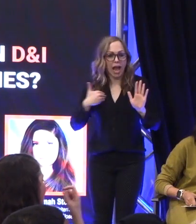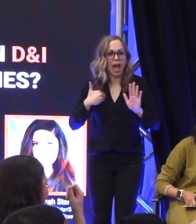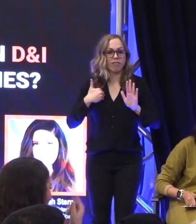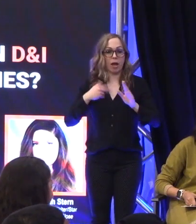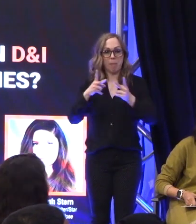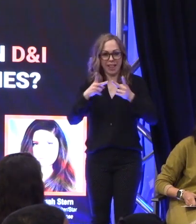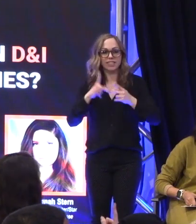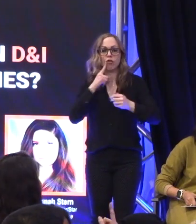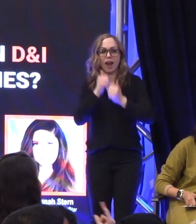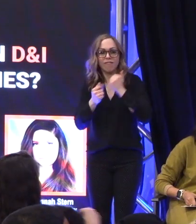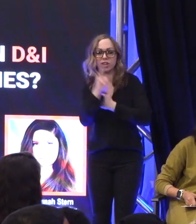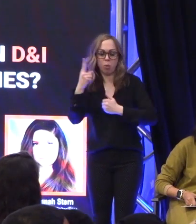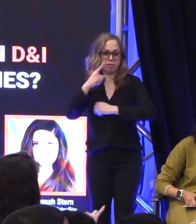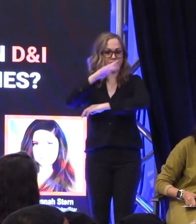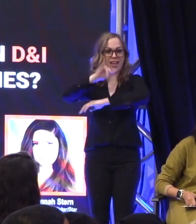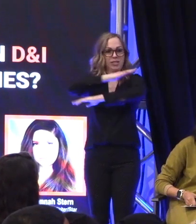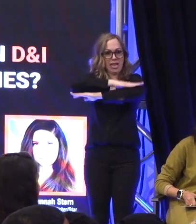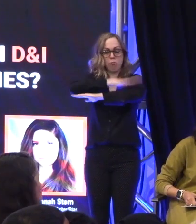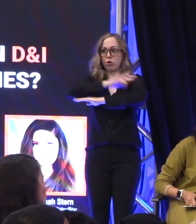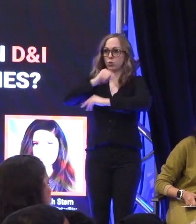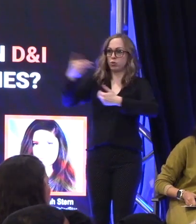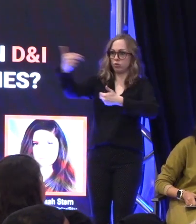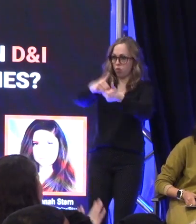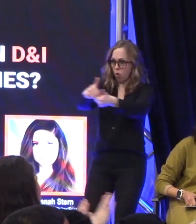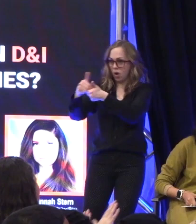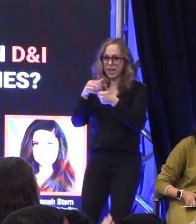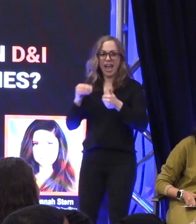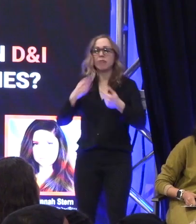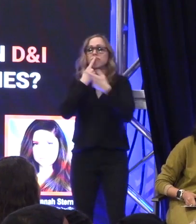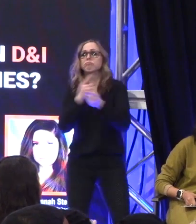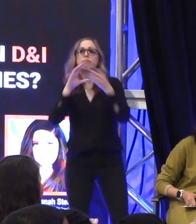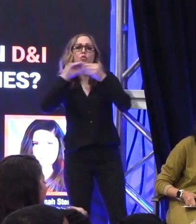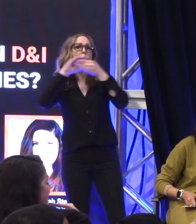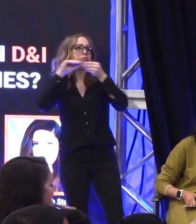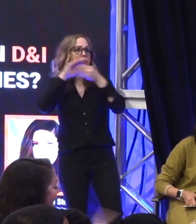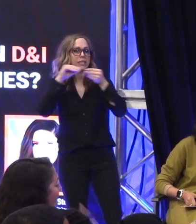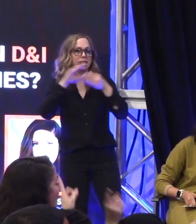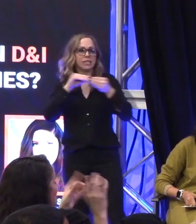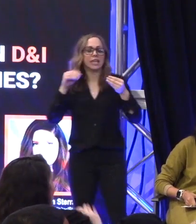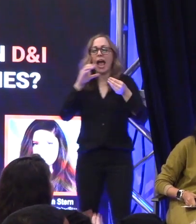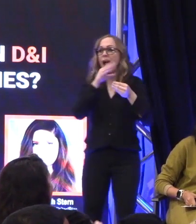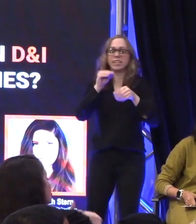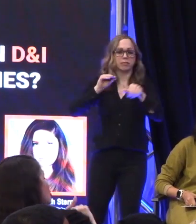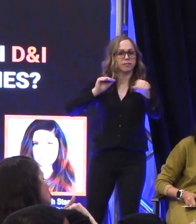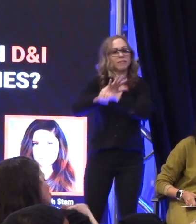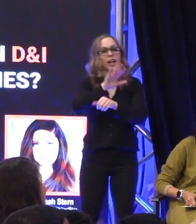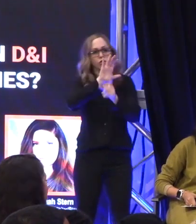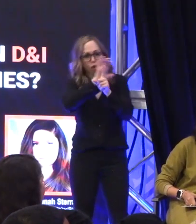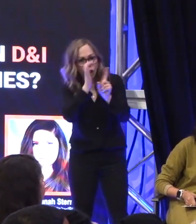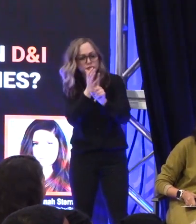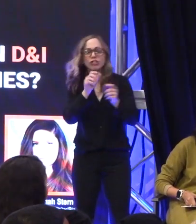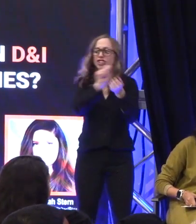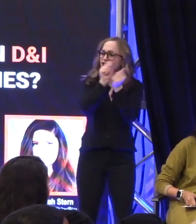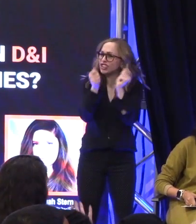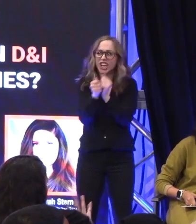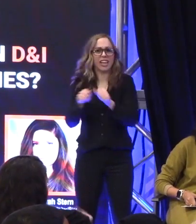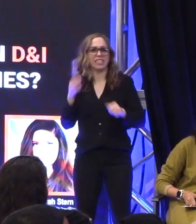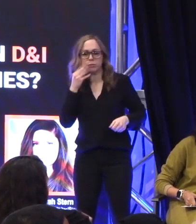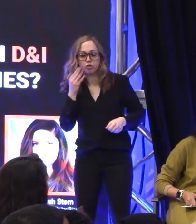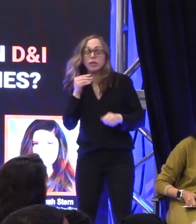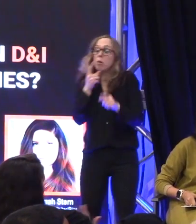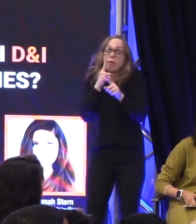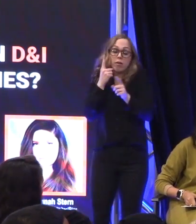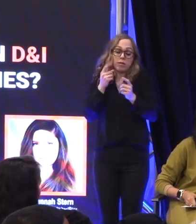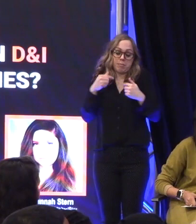everybody in this industry to do great work and to tell great stories and to help change and influence culture. So I just want to be about the